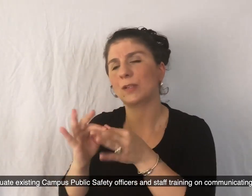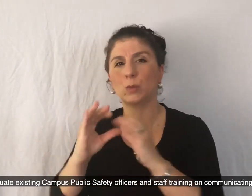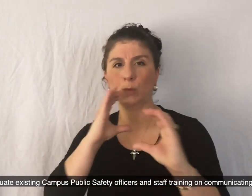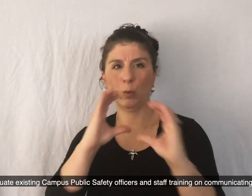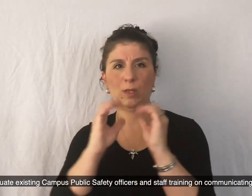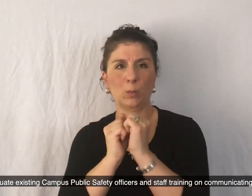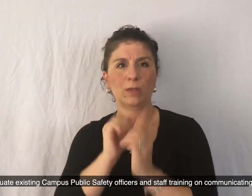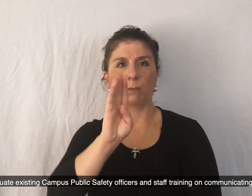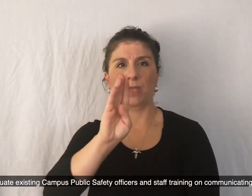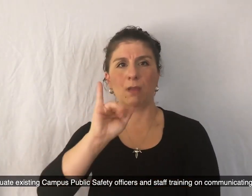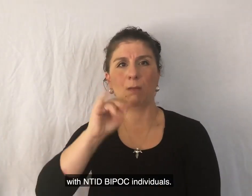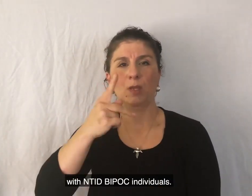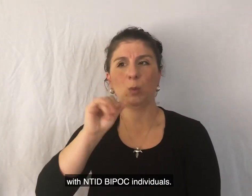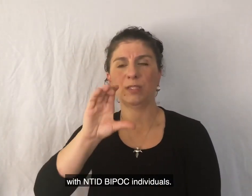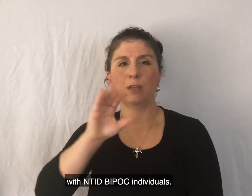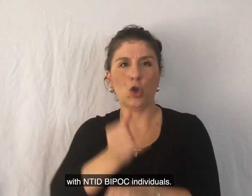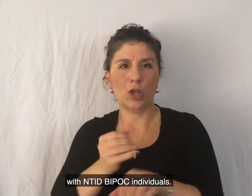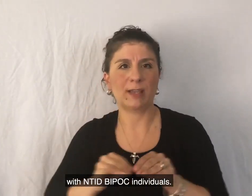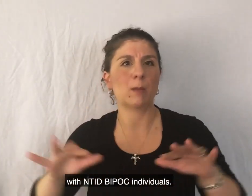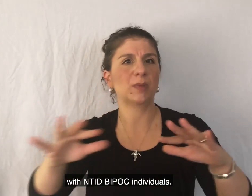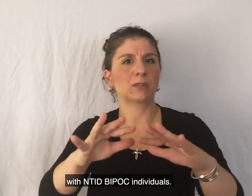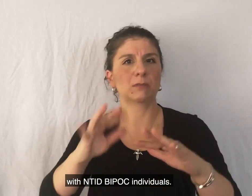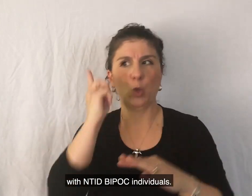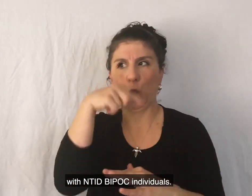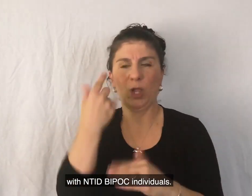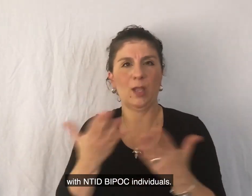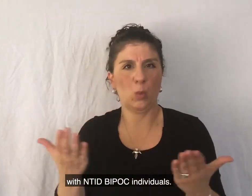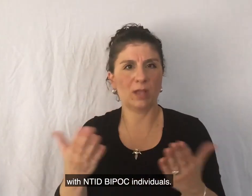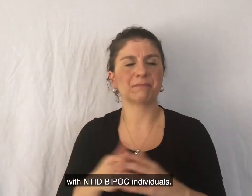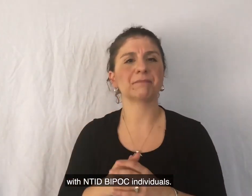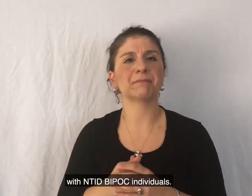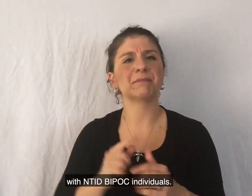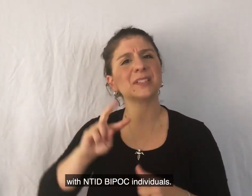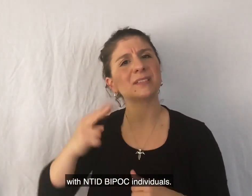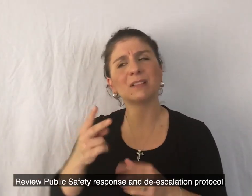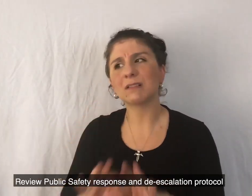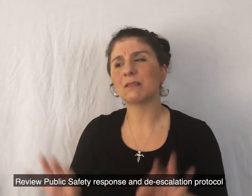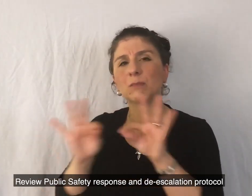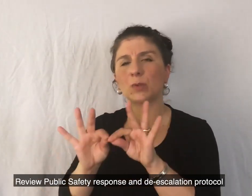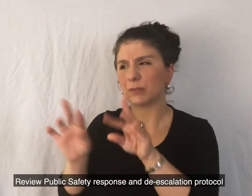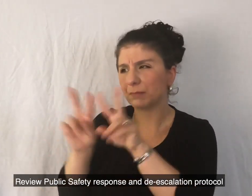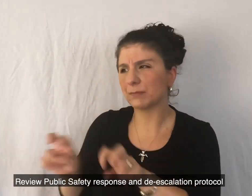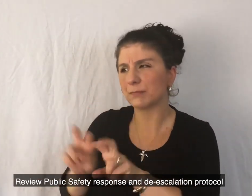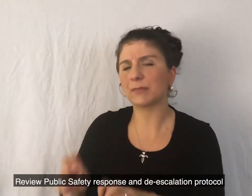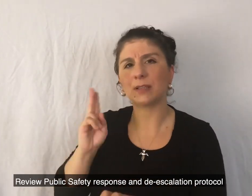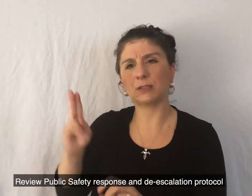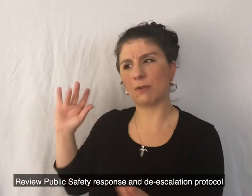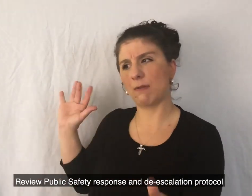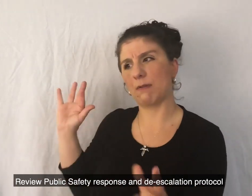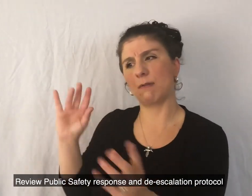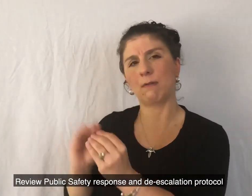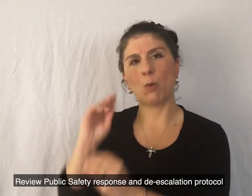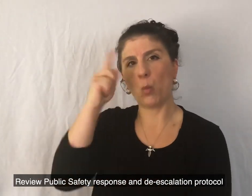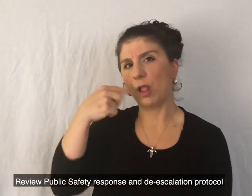NTID BIPOC individuals. Review public safety response